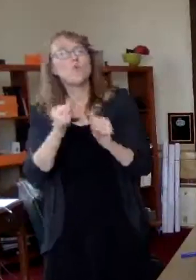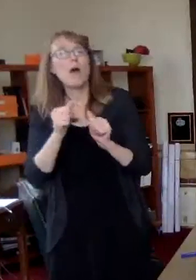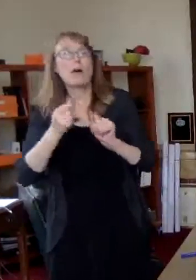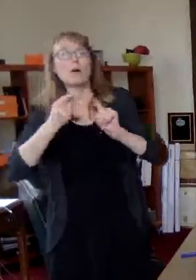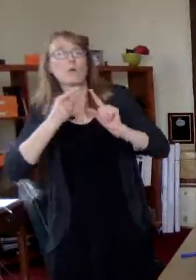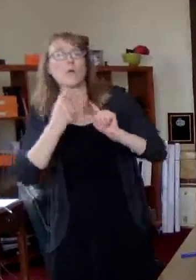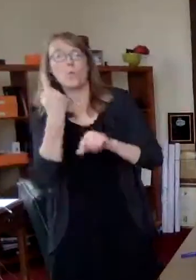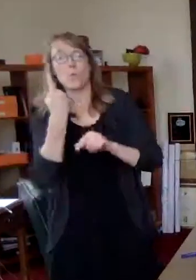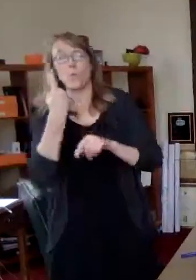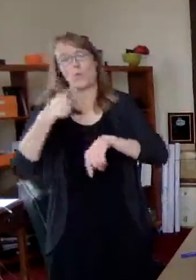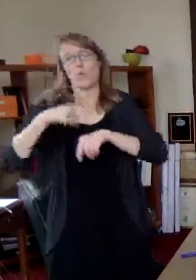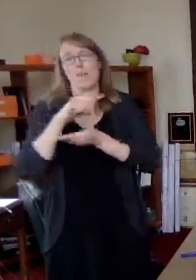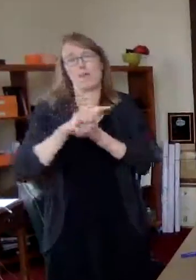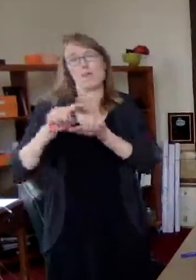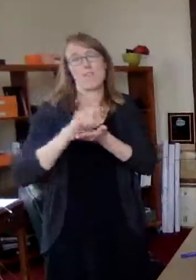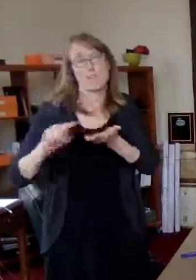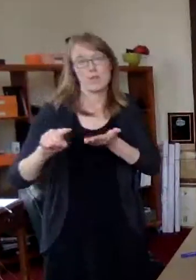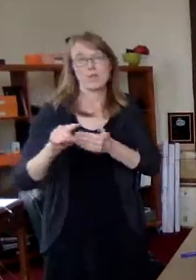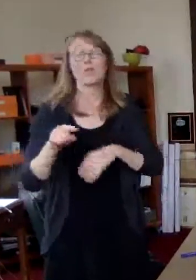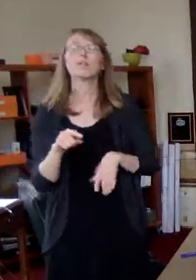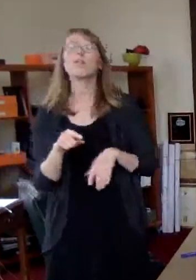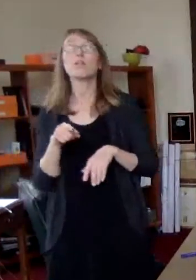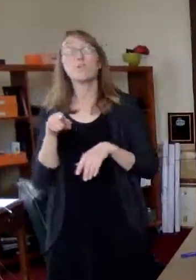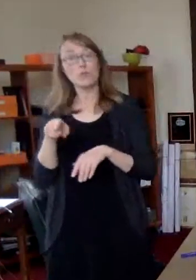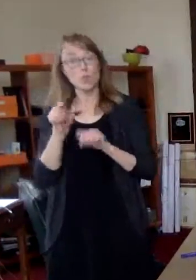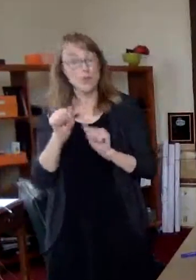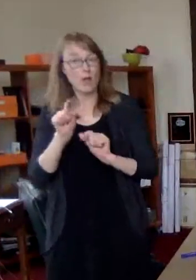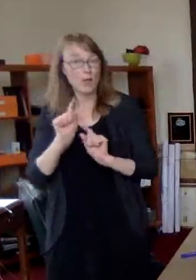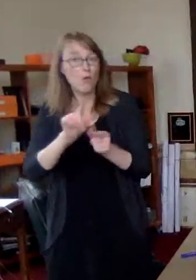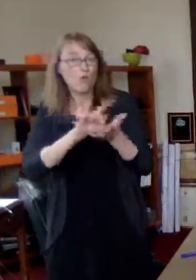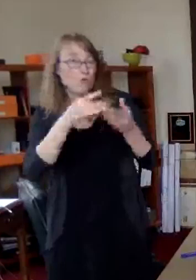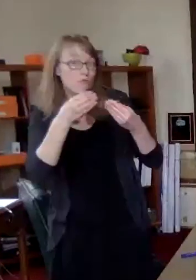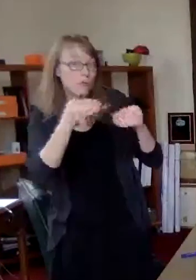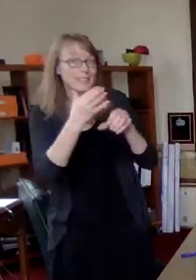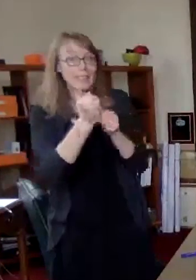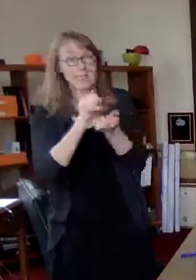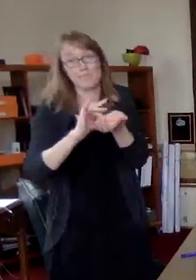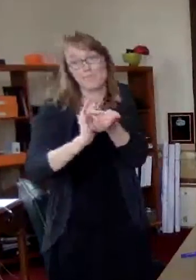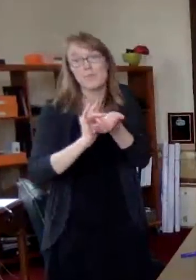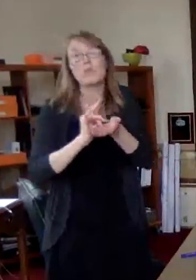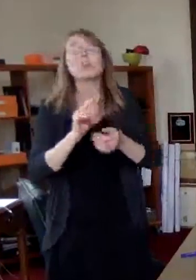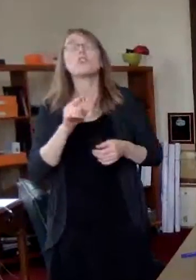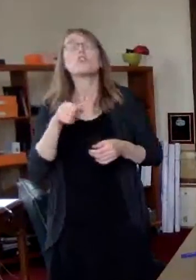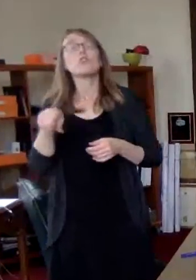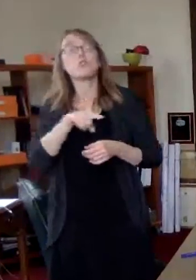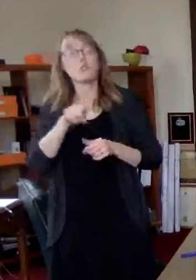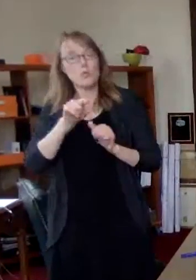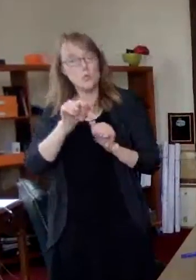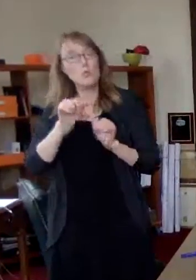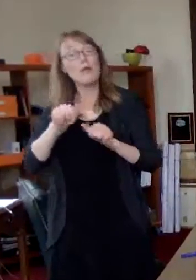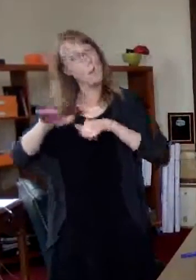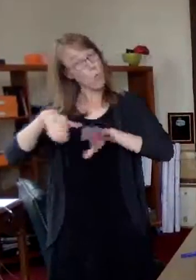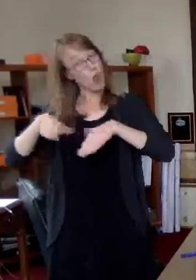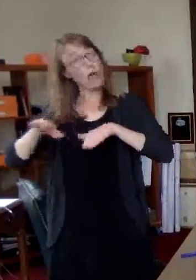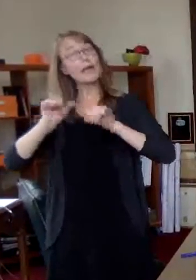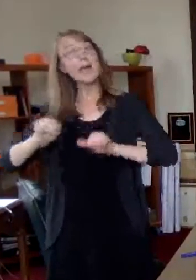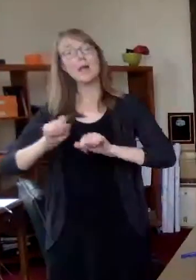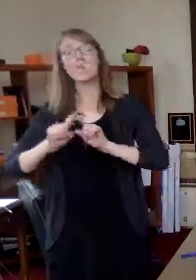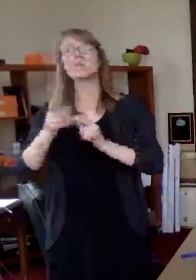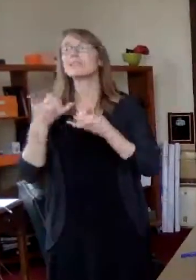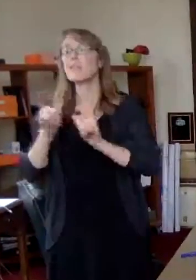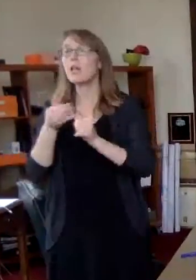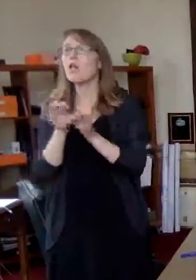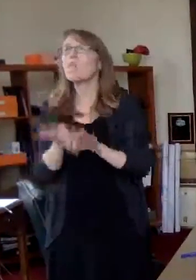family. And you can also take a walk, but keep 6 feet apart. If you're at the grocery store line, keep 6 feet